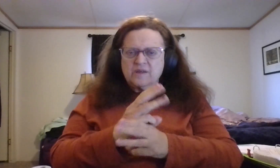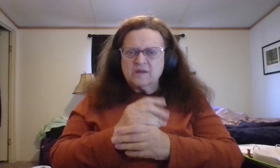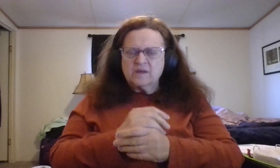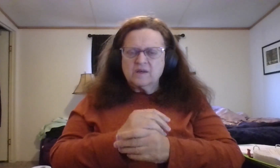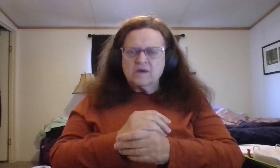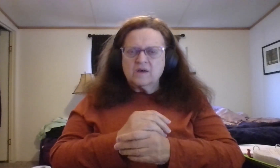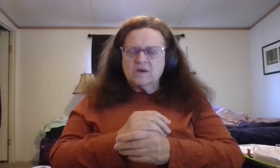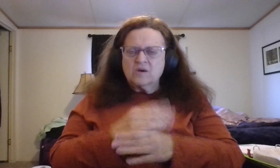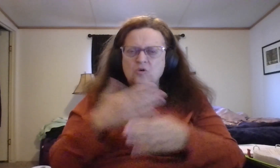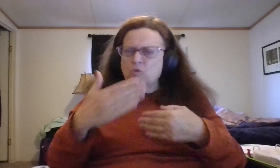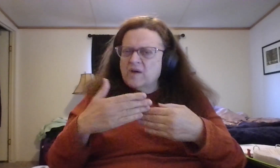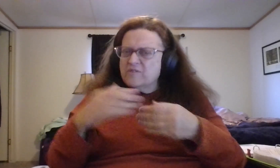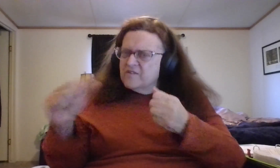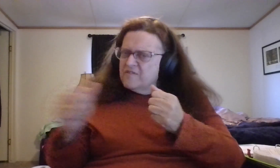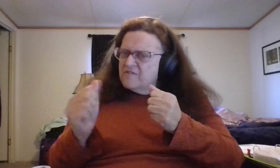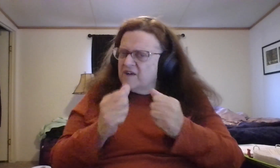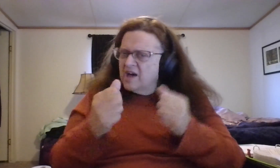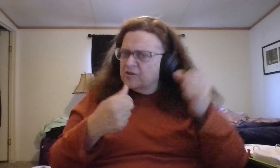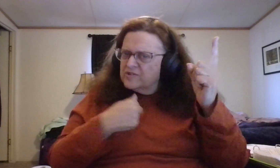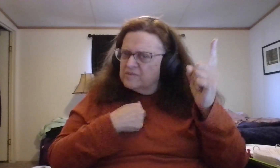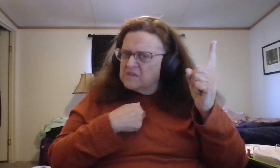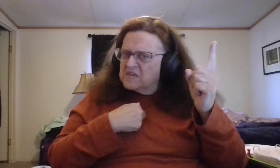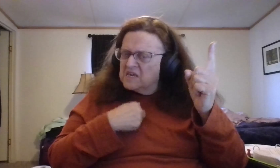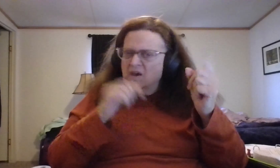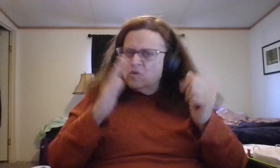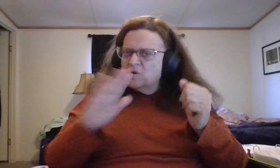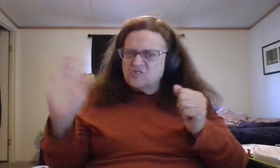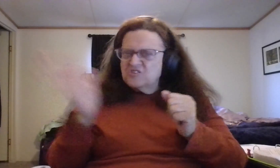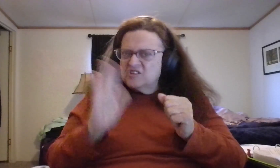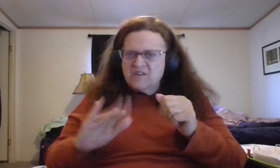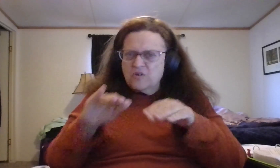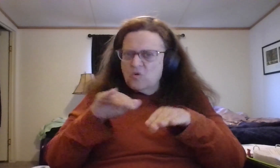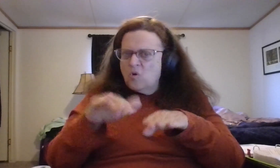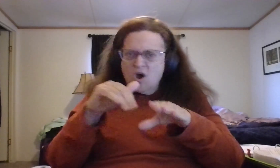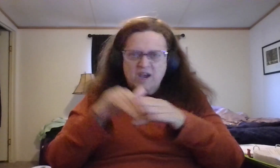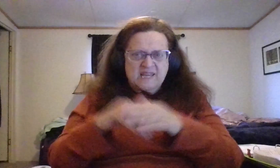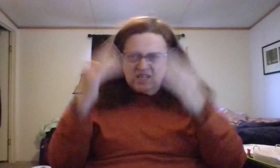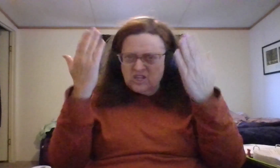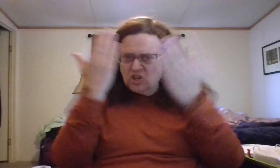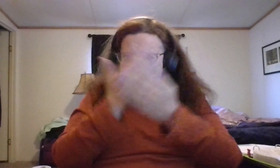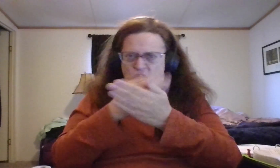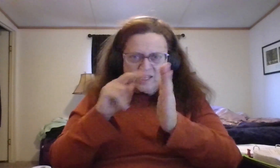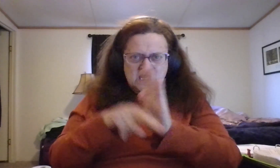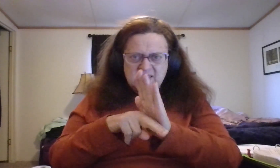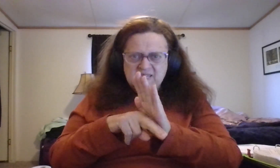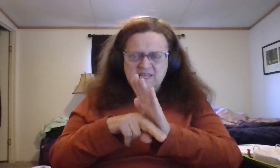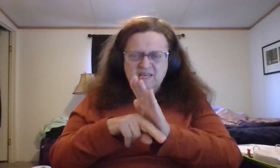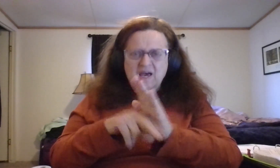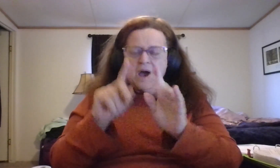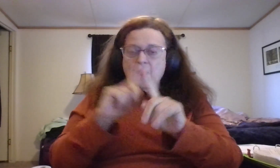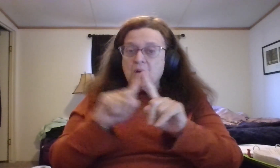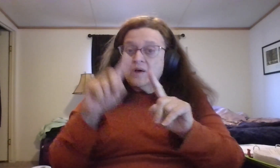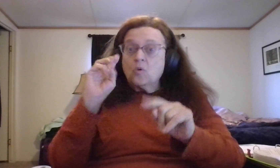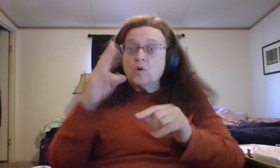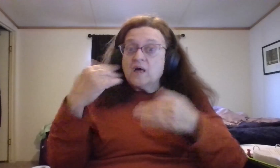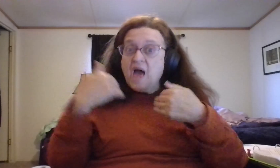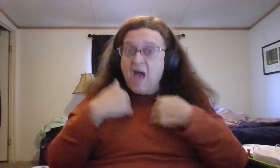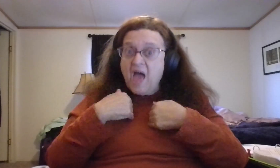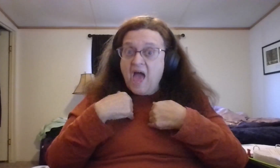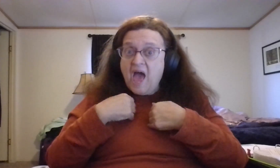Whoever follows me will never walk in darkness, but will have the light of